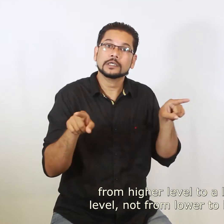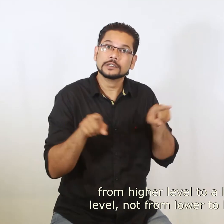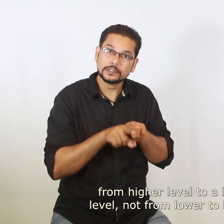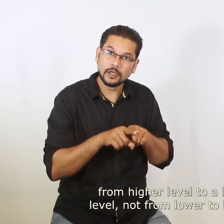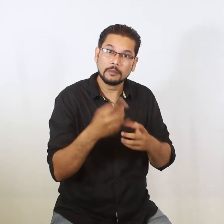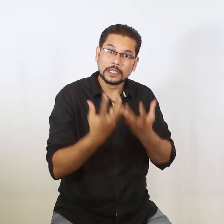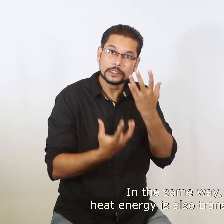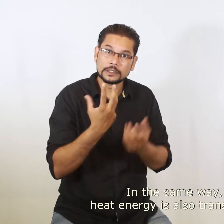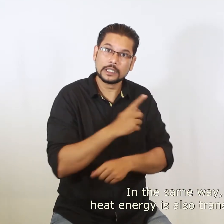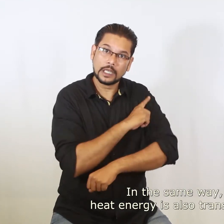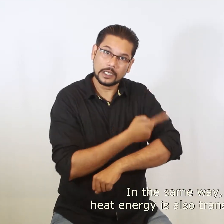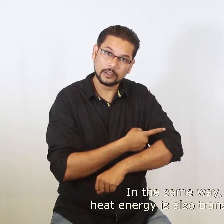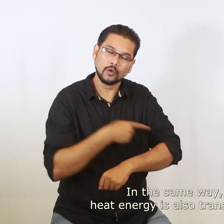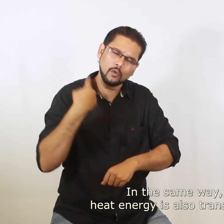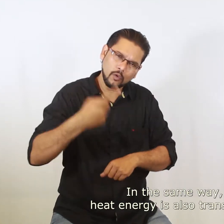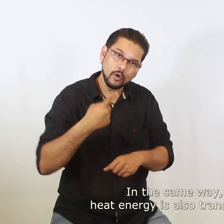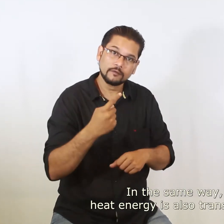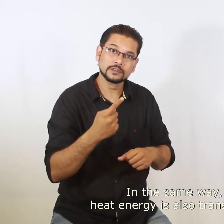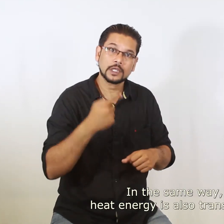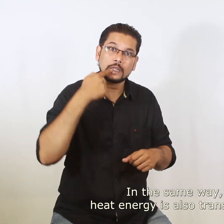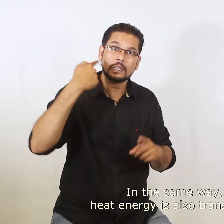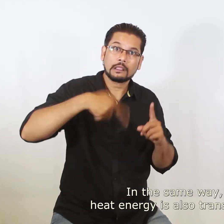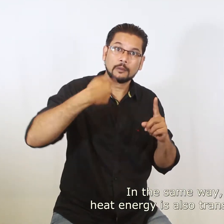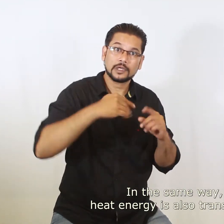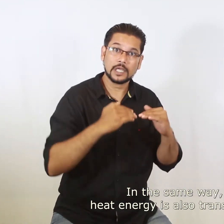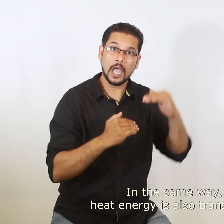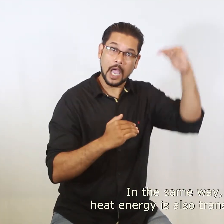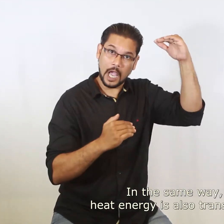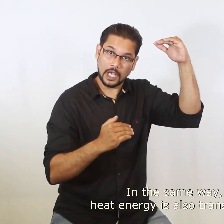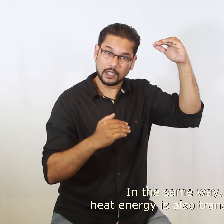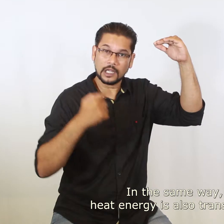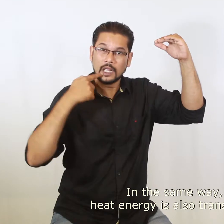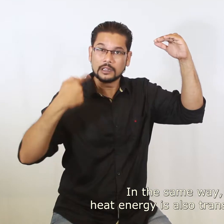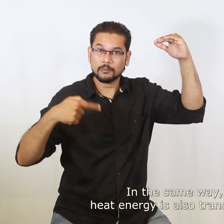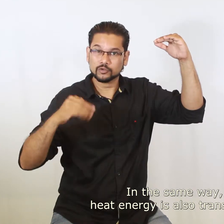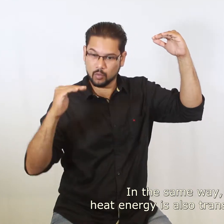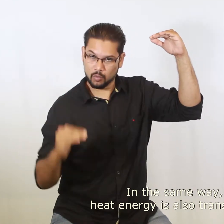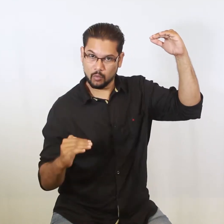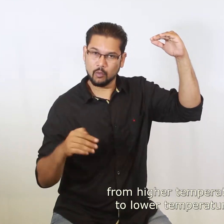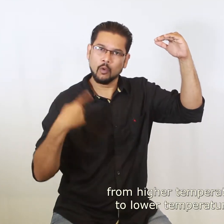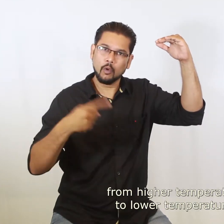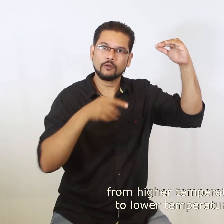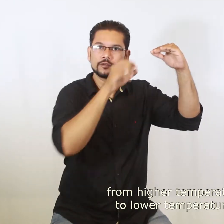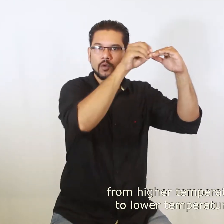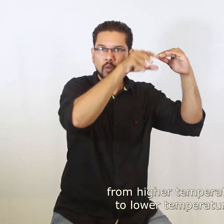In the same way, heat energy is also transferred from higher temperature to lower